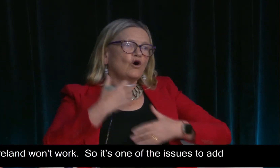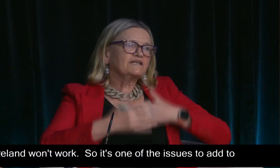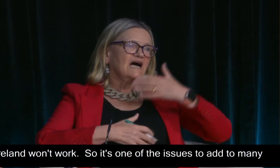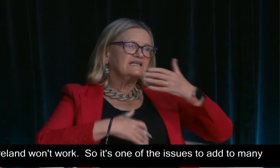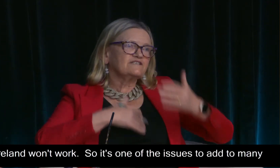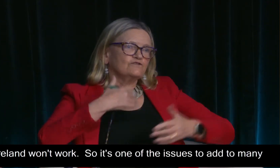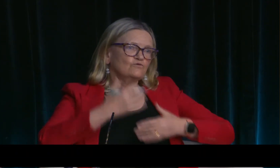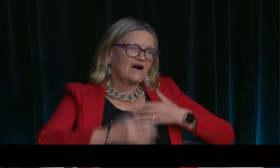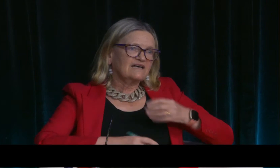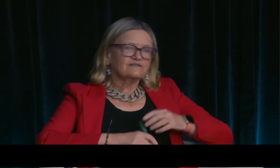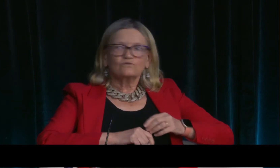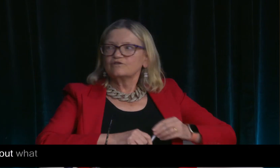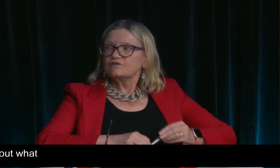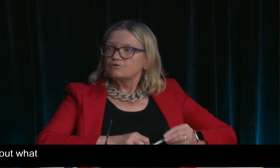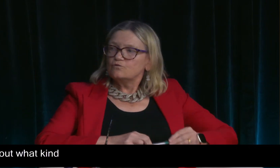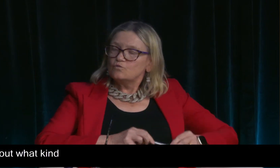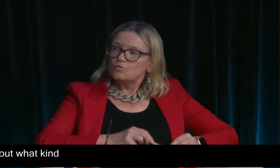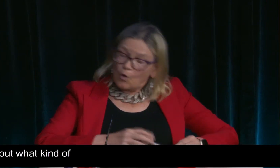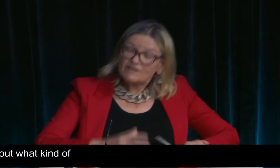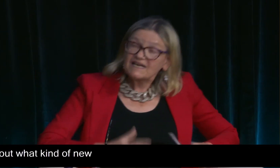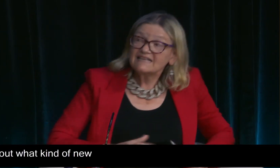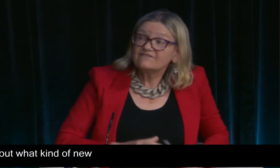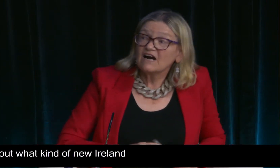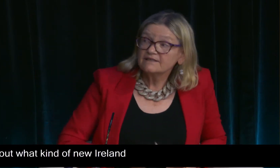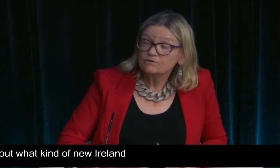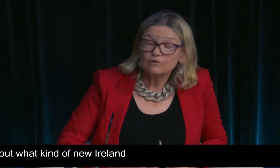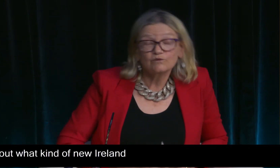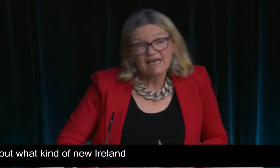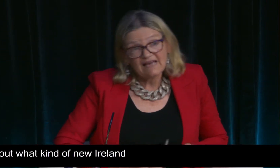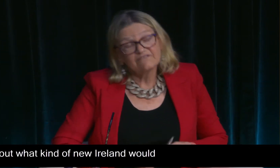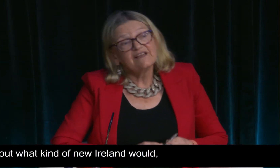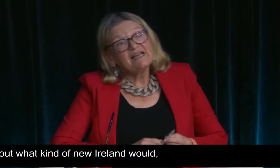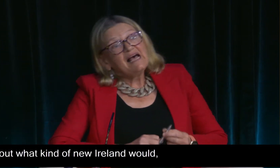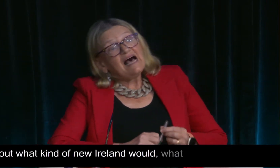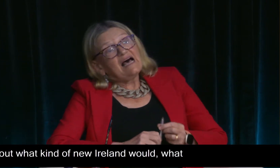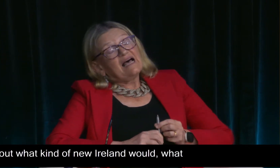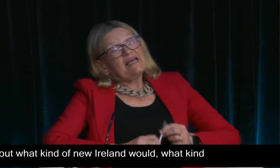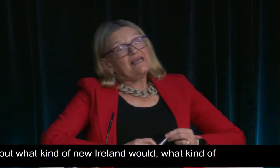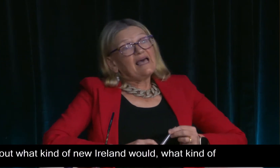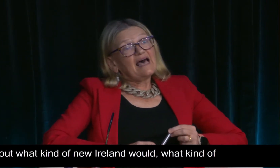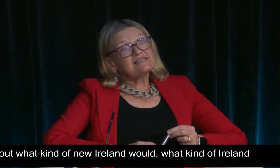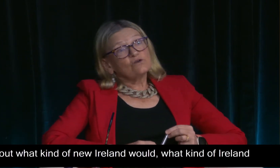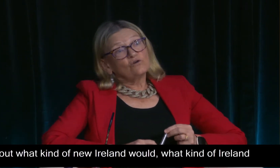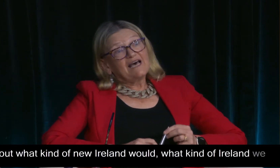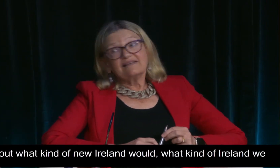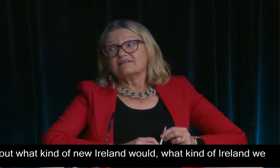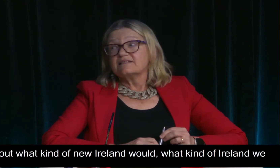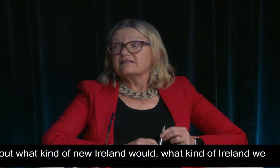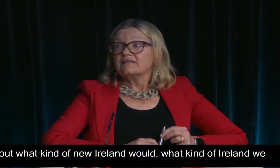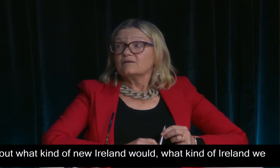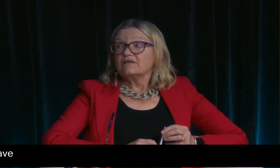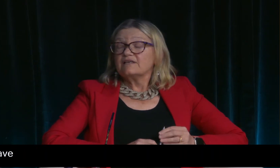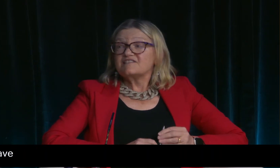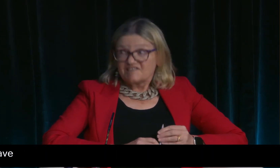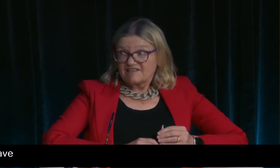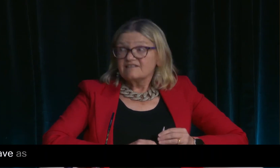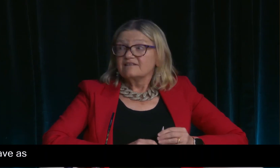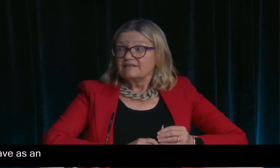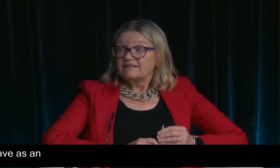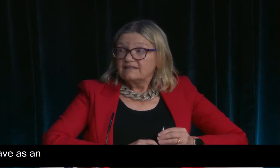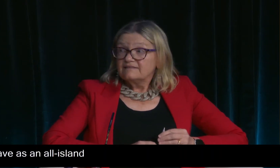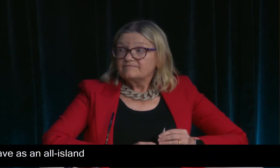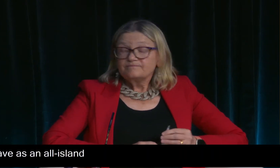about what kind of Ireland we would have as an all-island